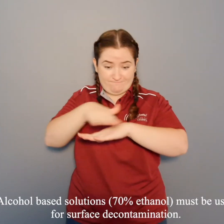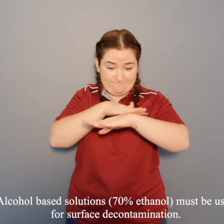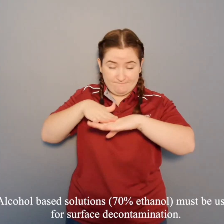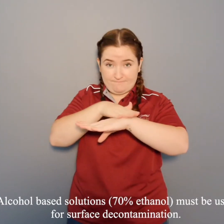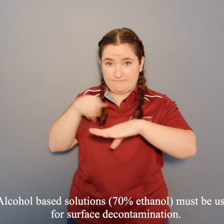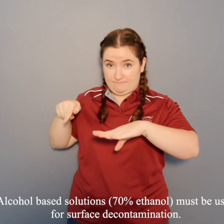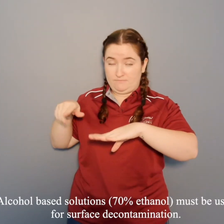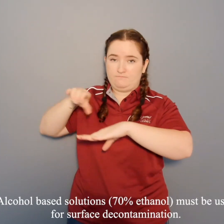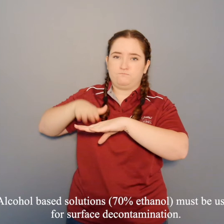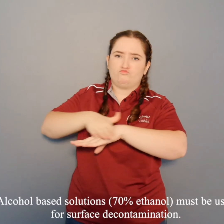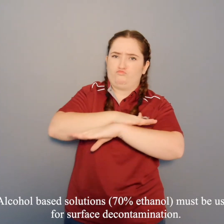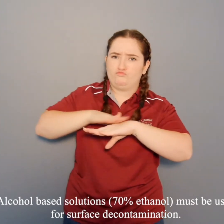surfaces.